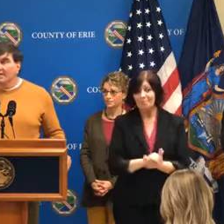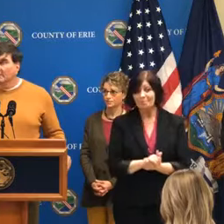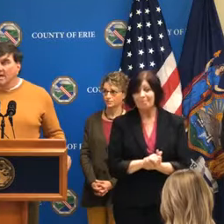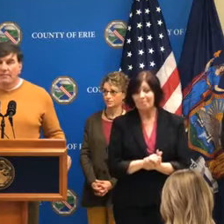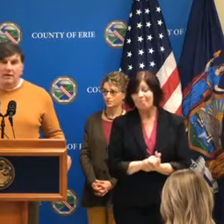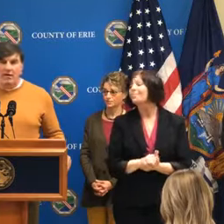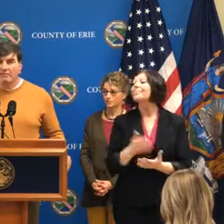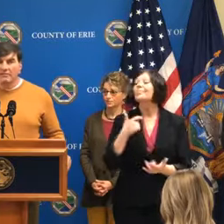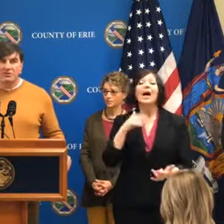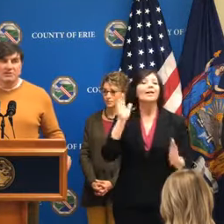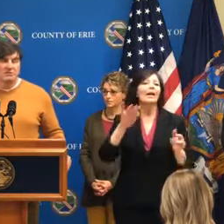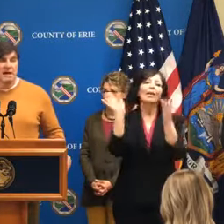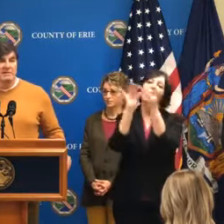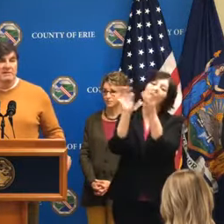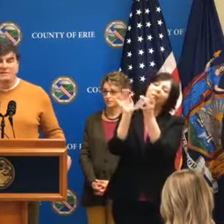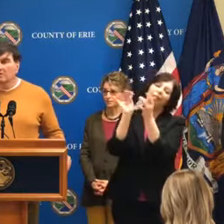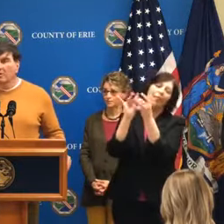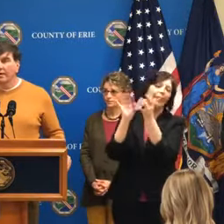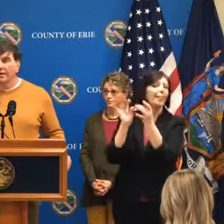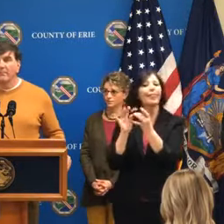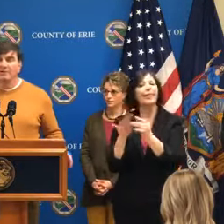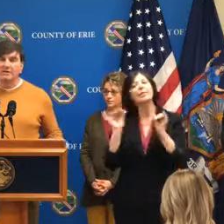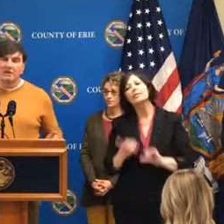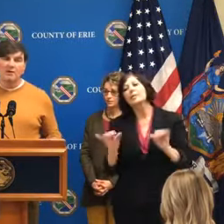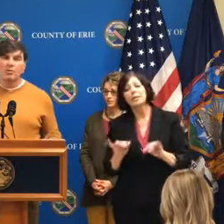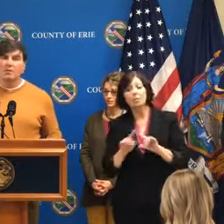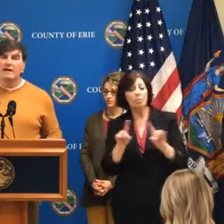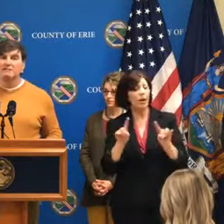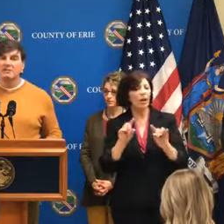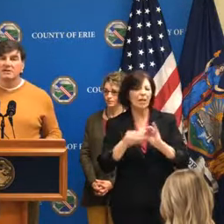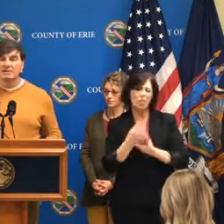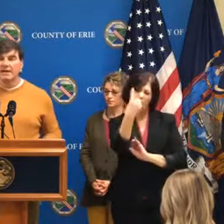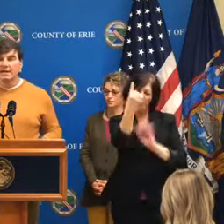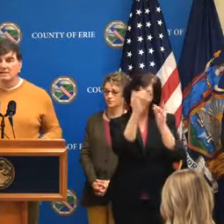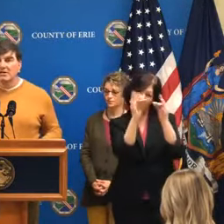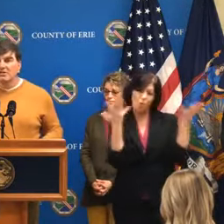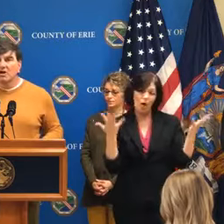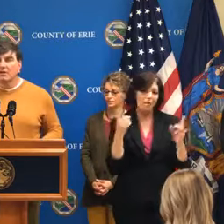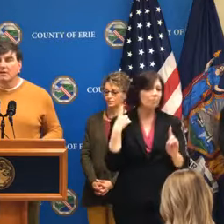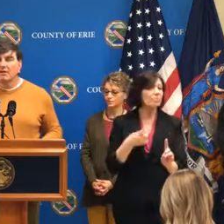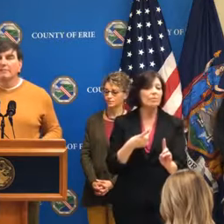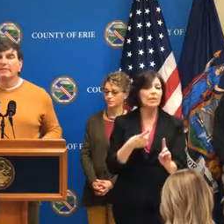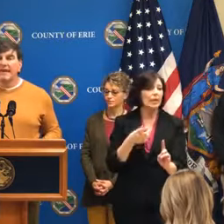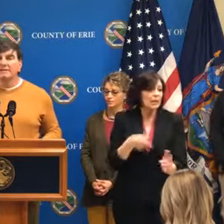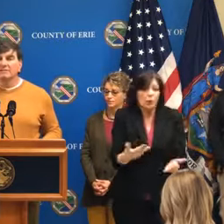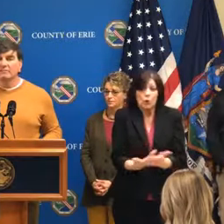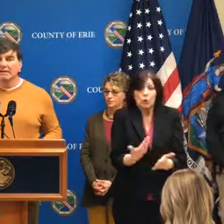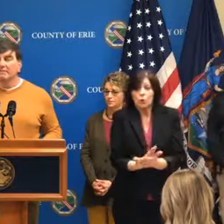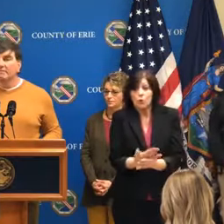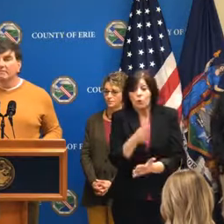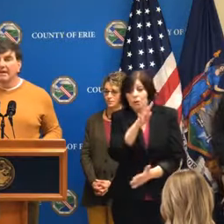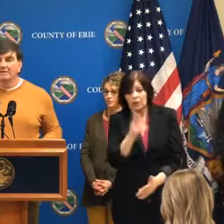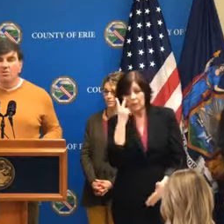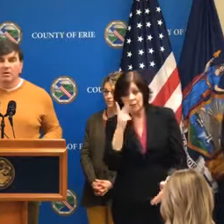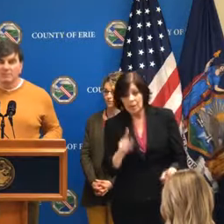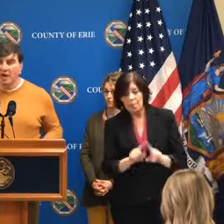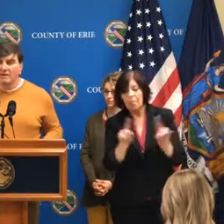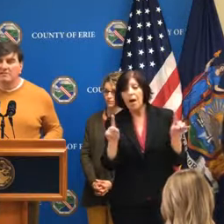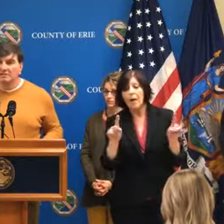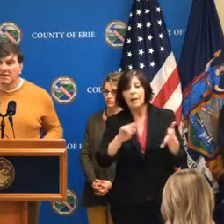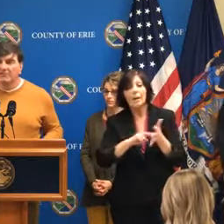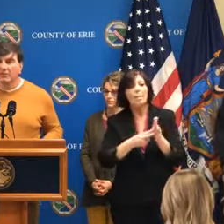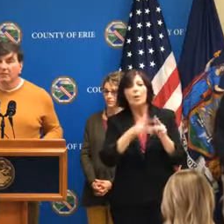So I can talk about all of the logistics behind the scenes that are going on, but I think the number one message is it is uncharted, but that doesn't mean that it's going to